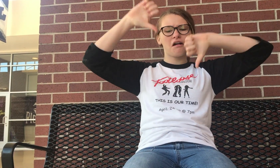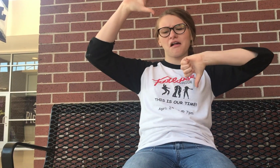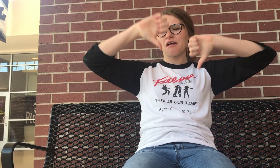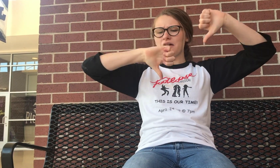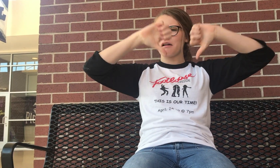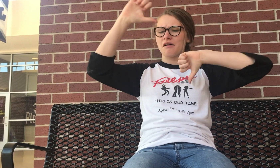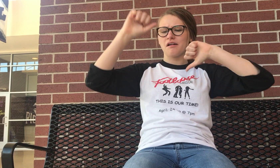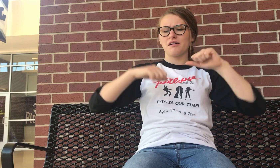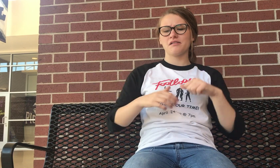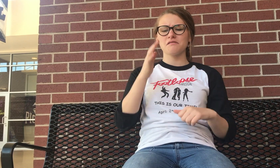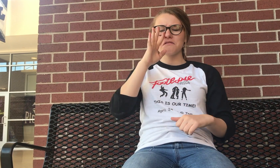else believes